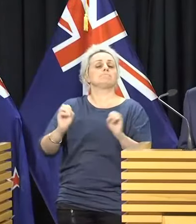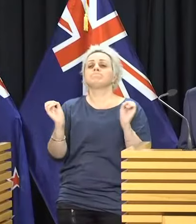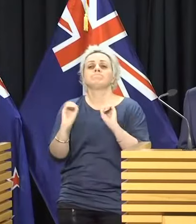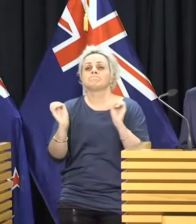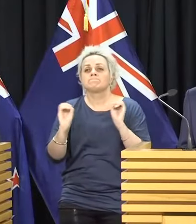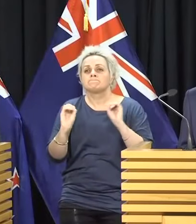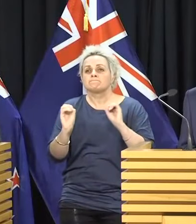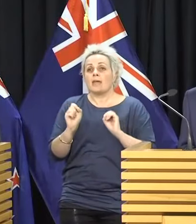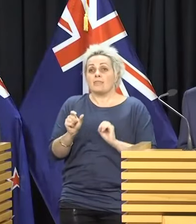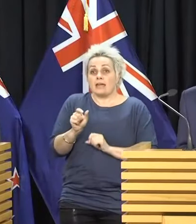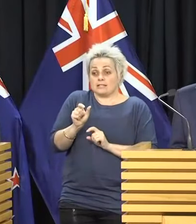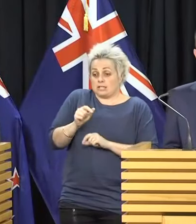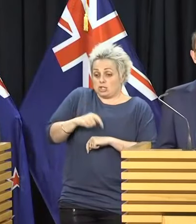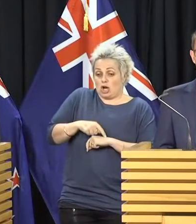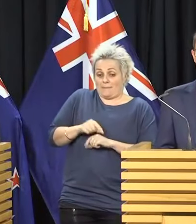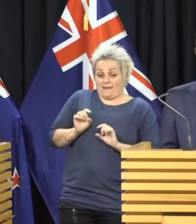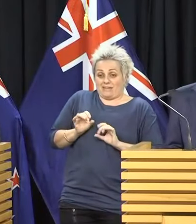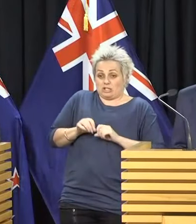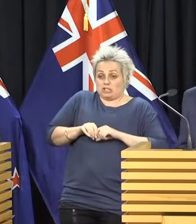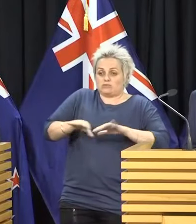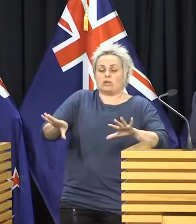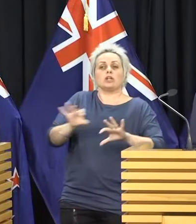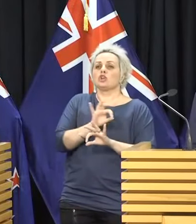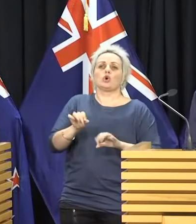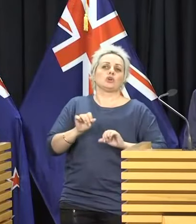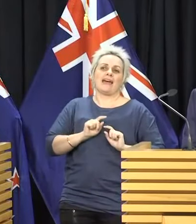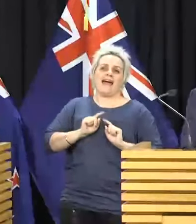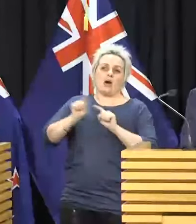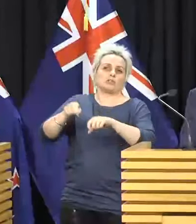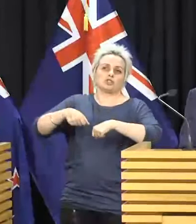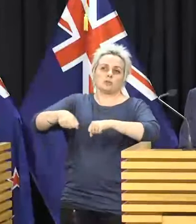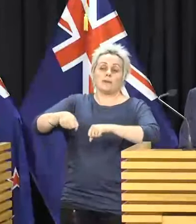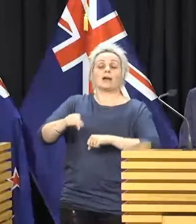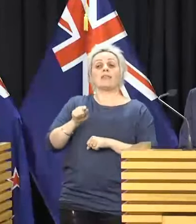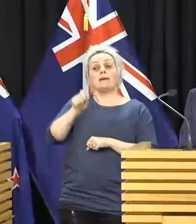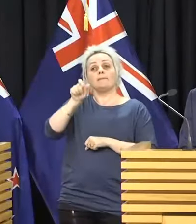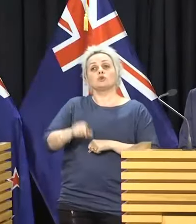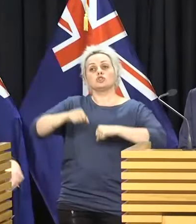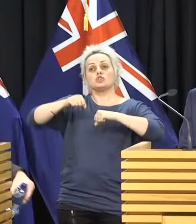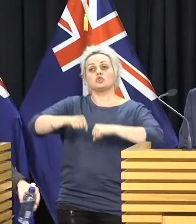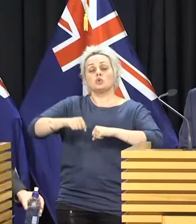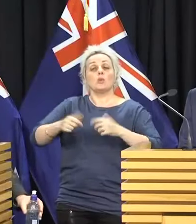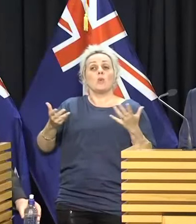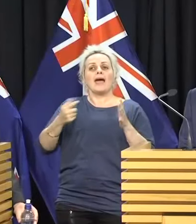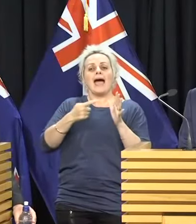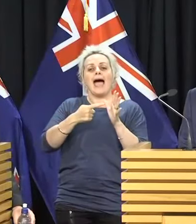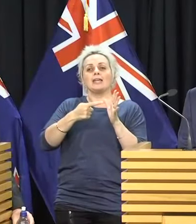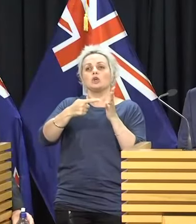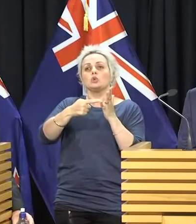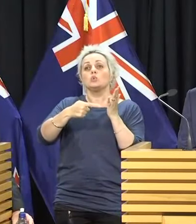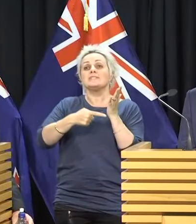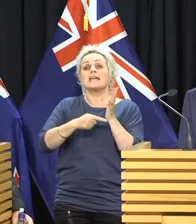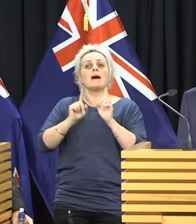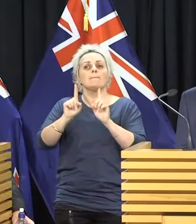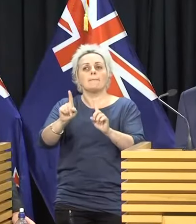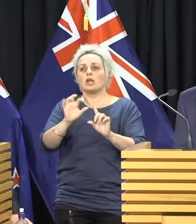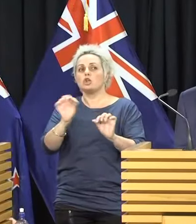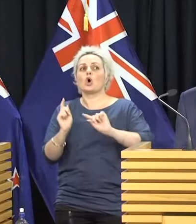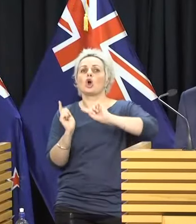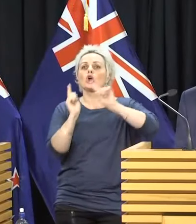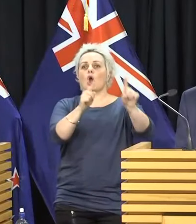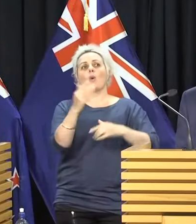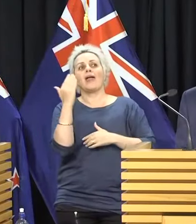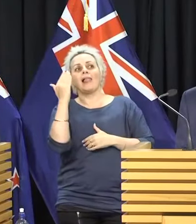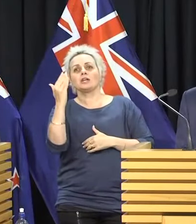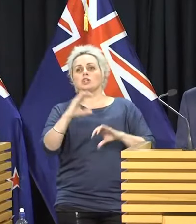They might have been infectious. Whilst the person is a student at AUT, they have not been to the campus or to any lectures